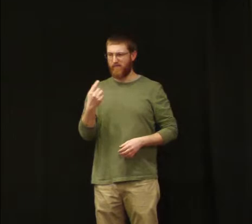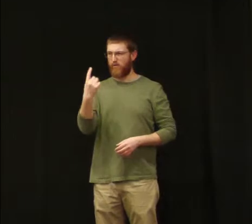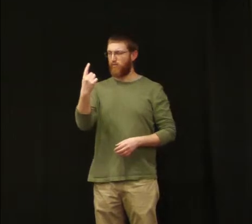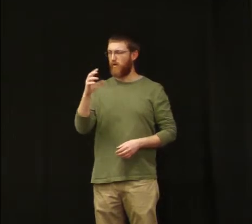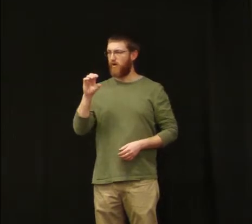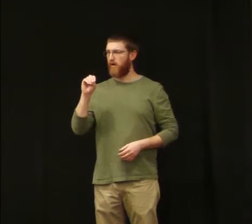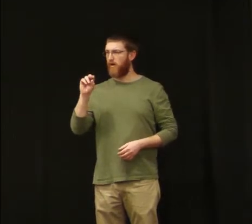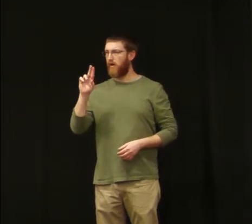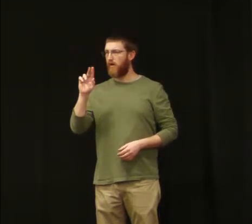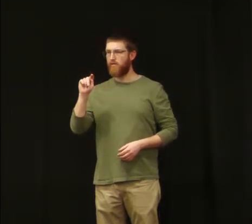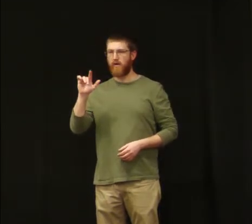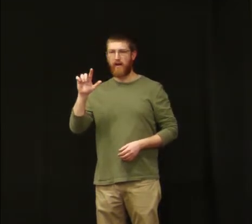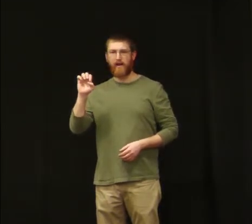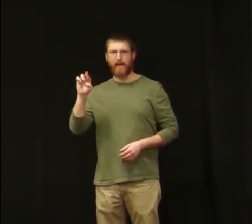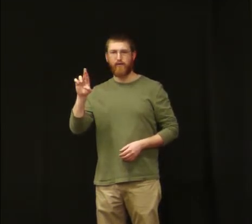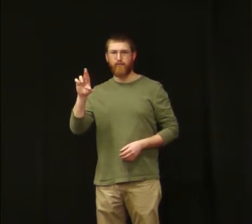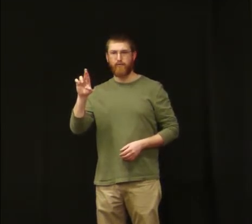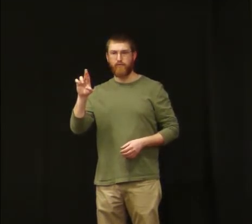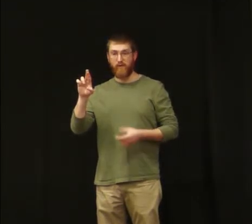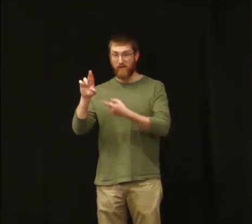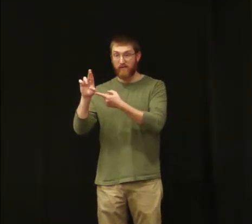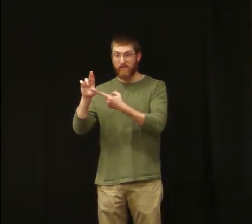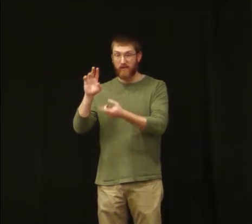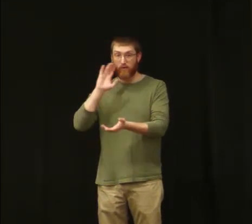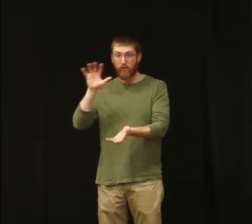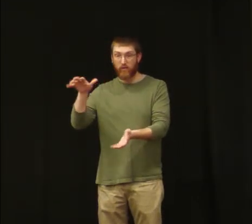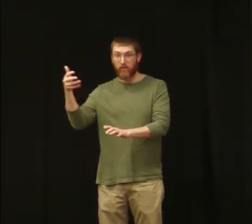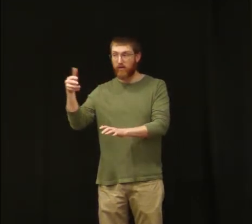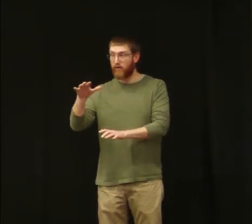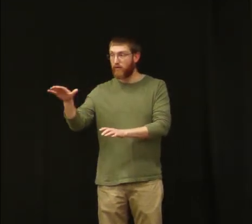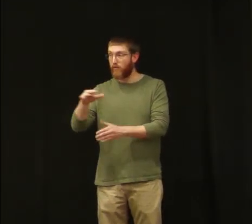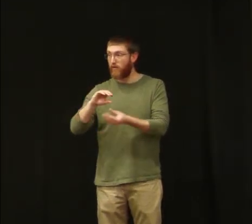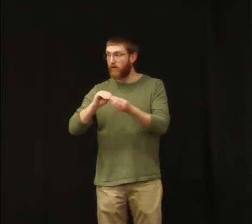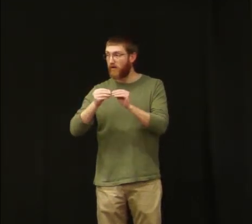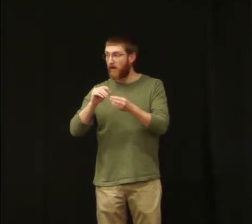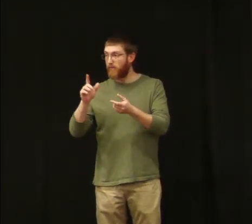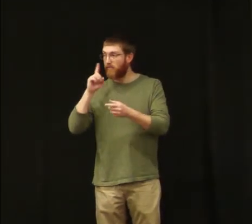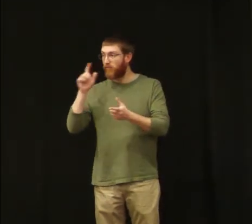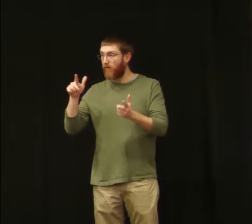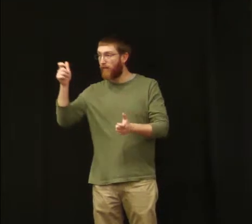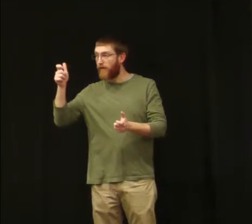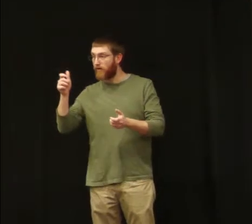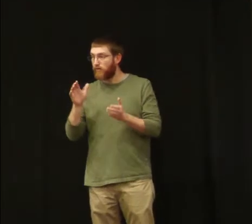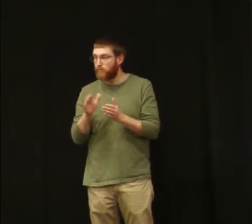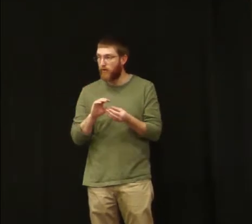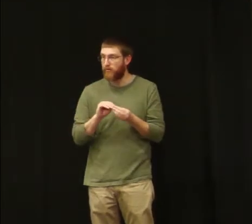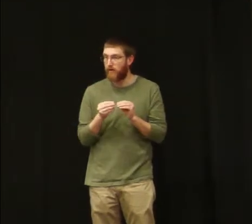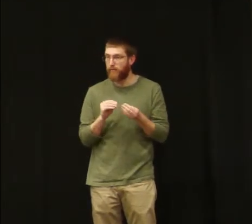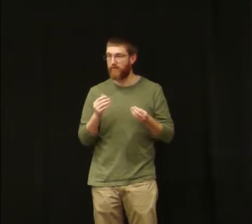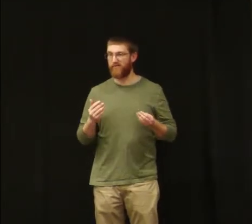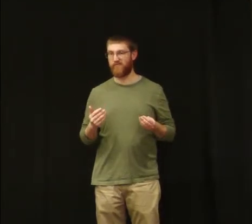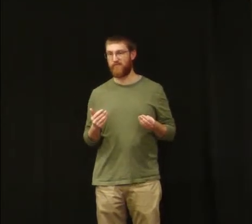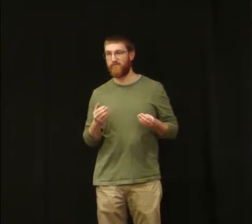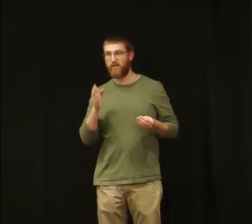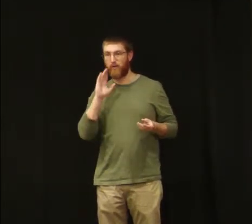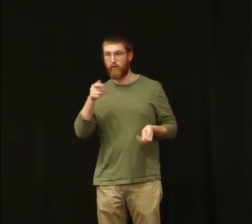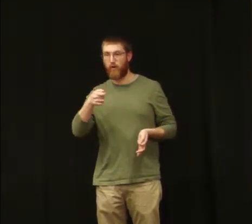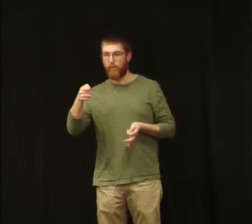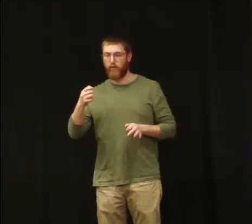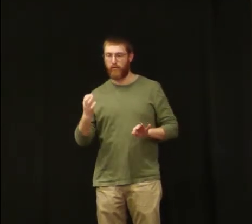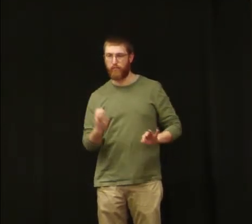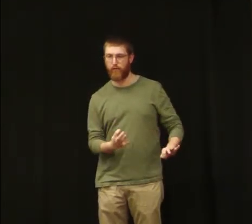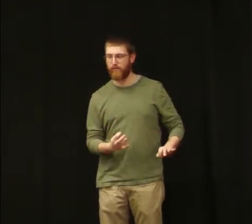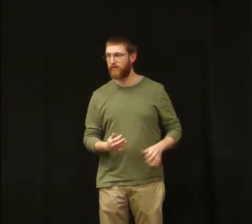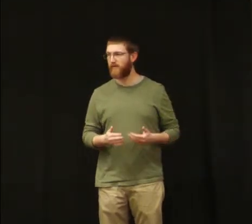because the outlier is going to skew your data towards that big or small number. And what the median does